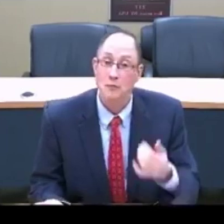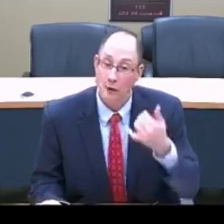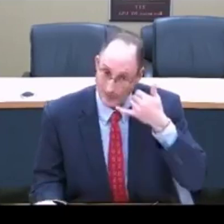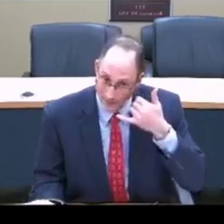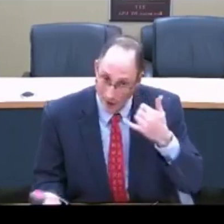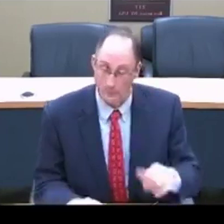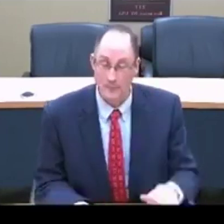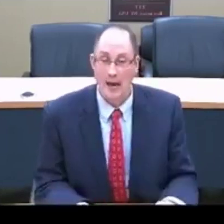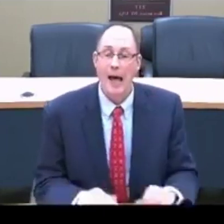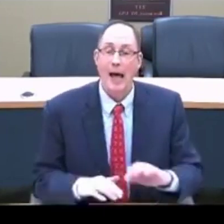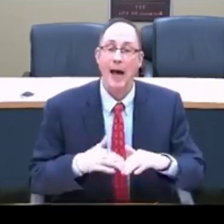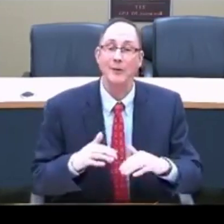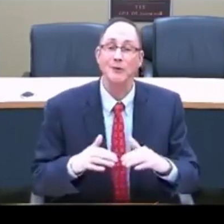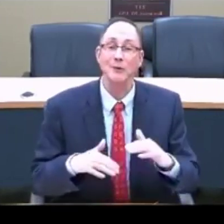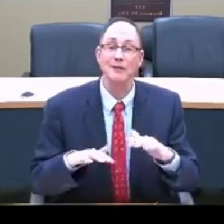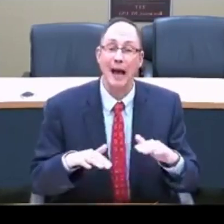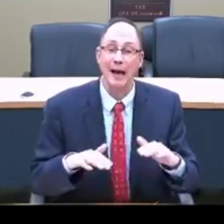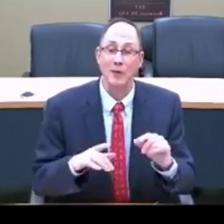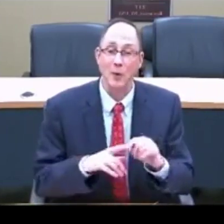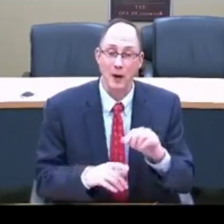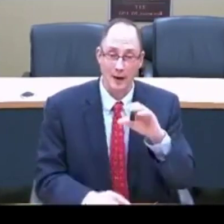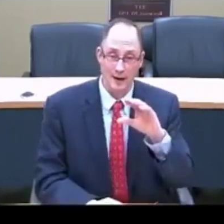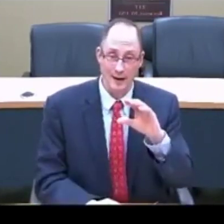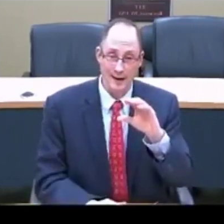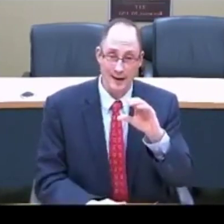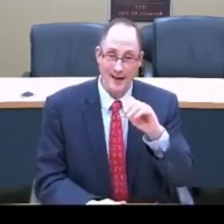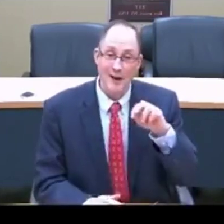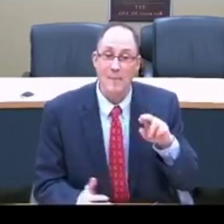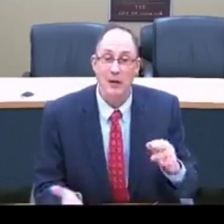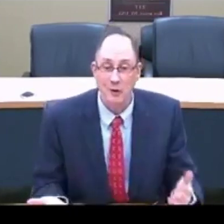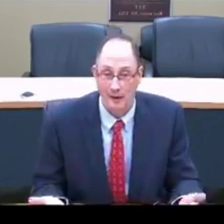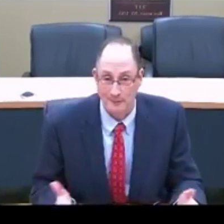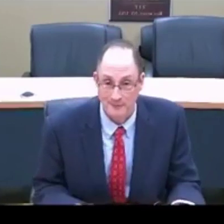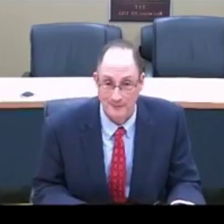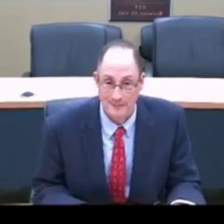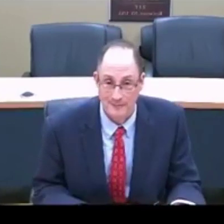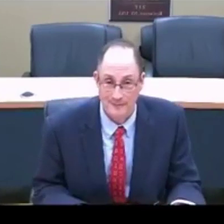Right. Phone. How would you sign the word computer?